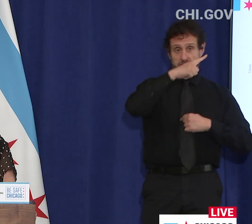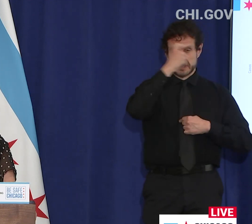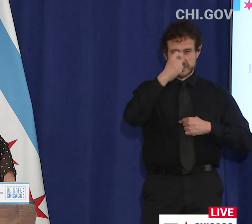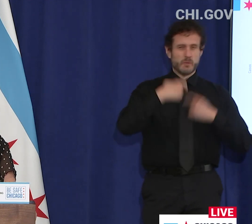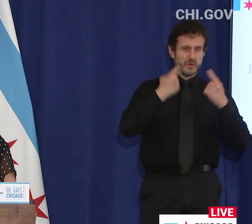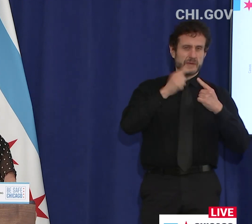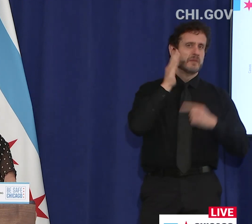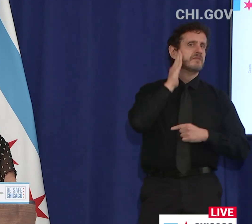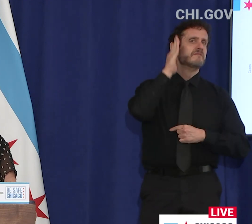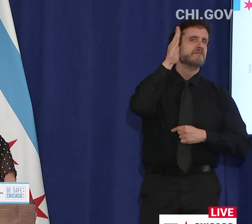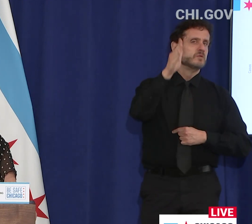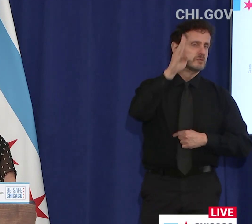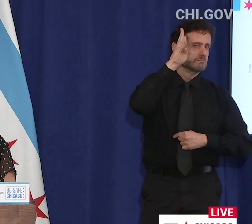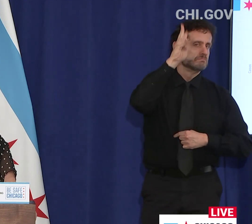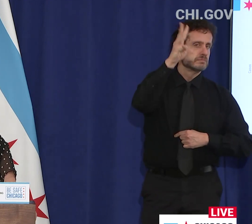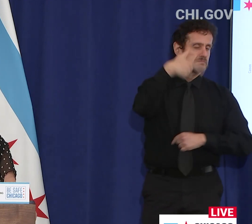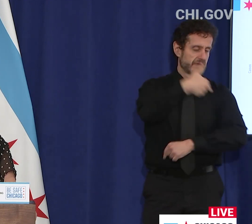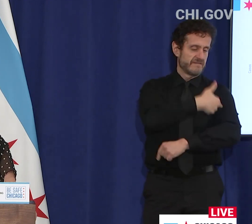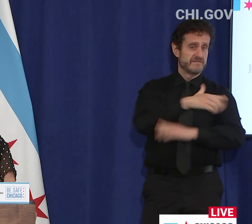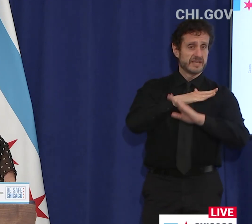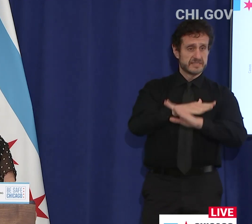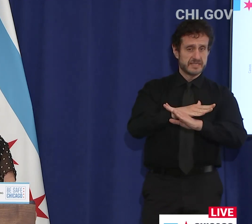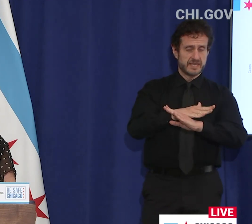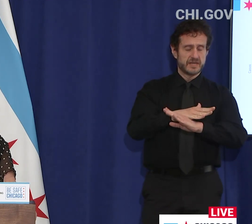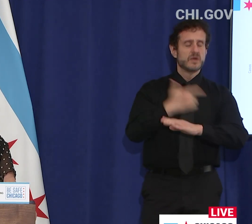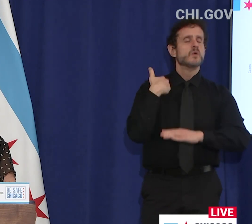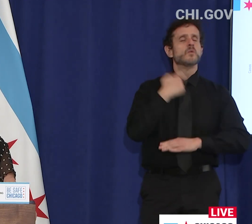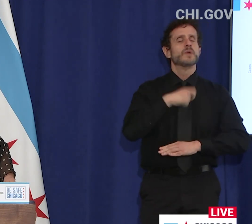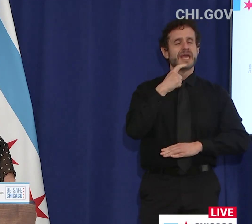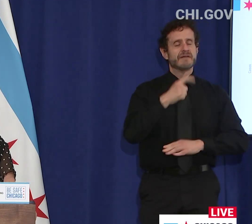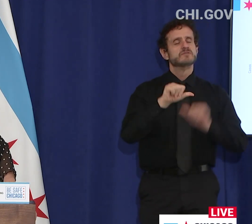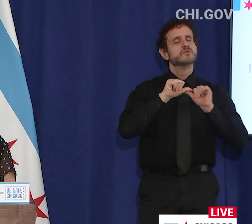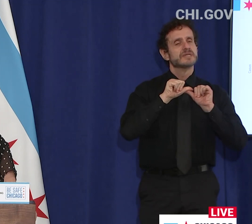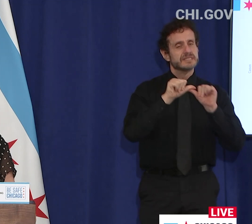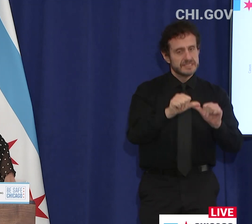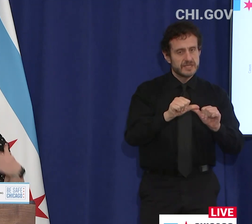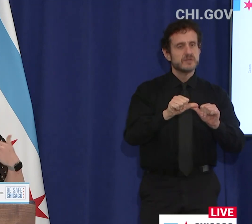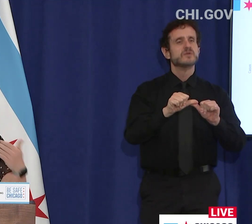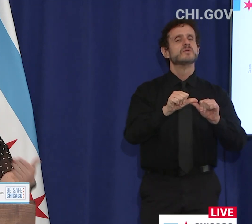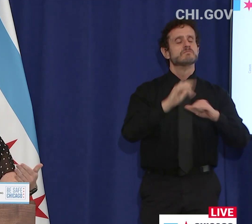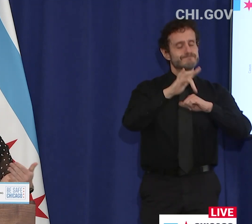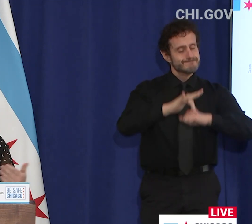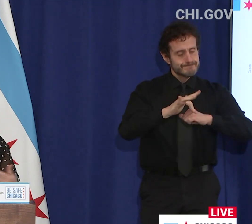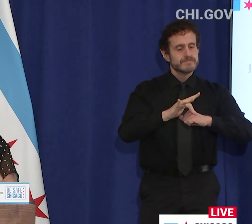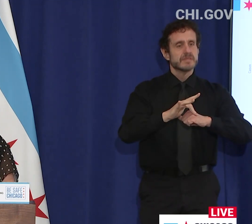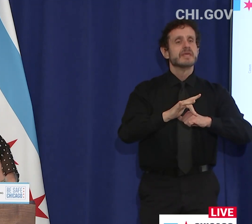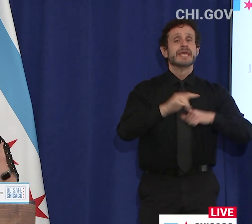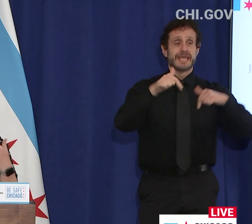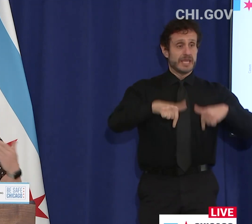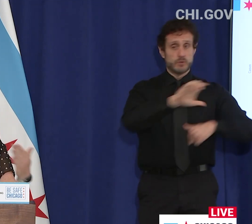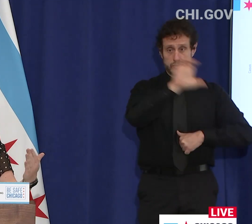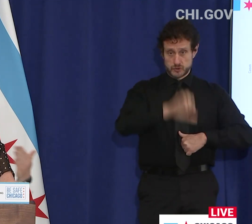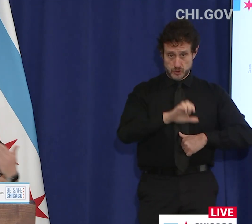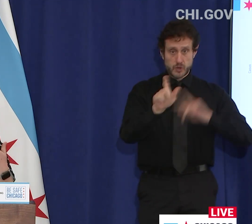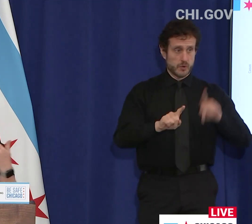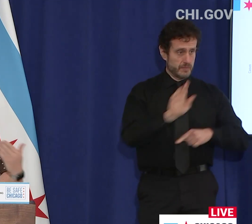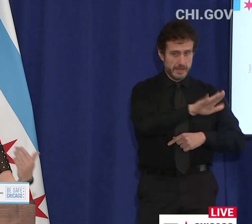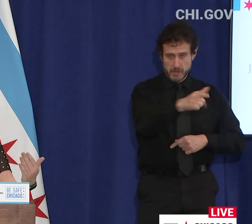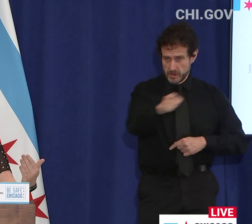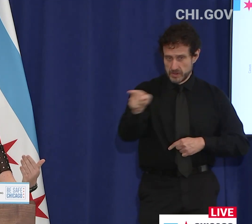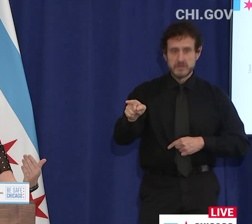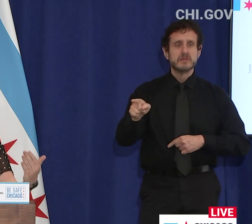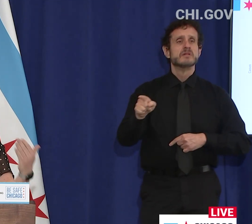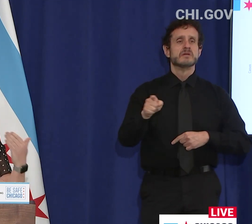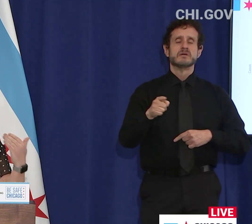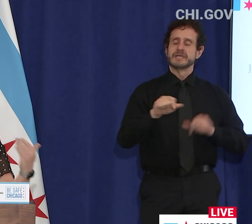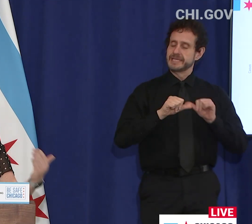vaccine is how well people in Chicago continue the physical distancing, keeping that